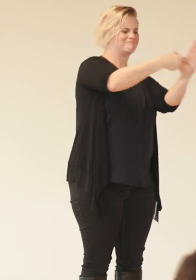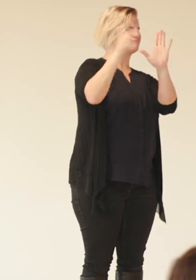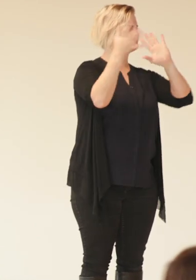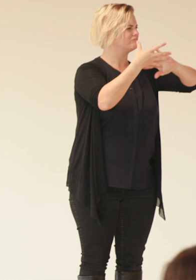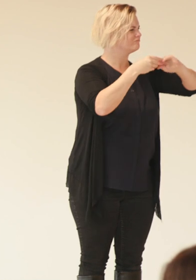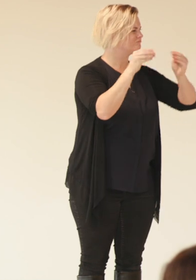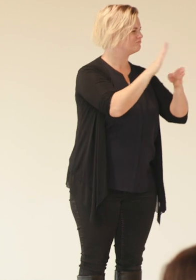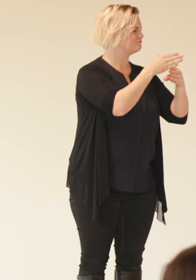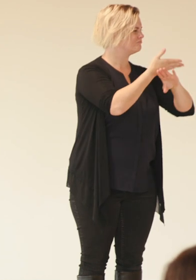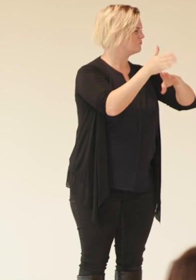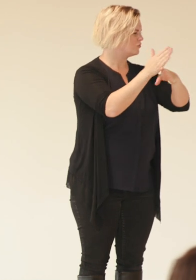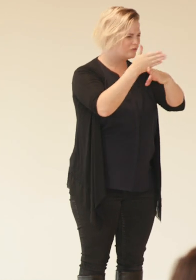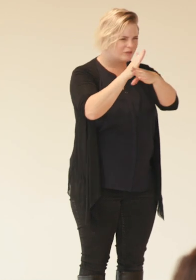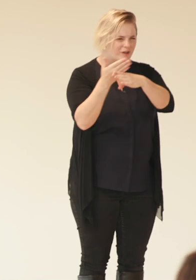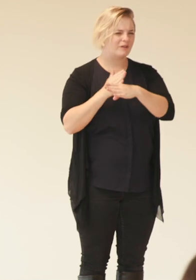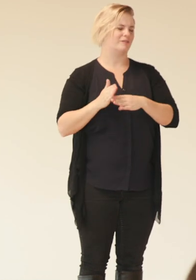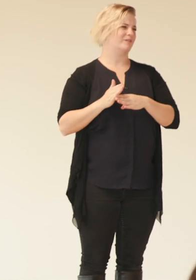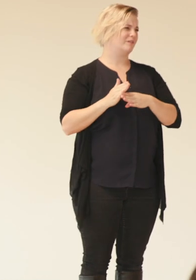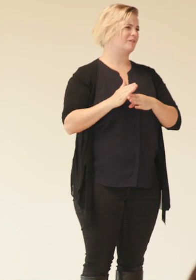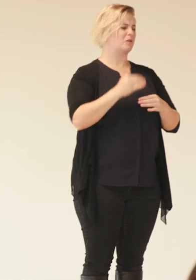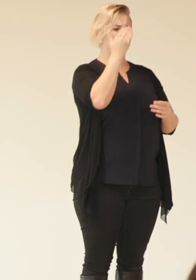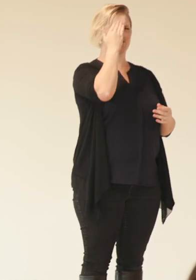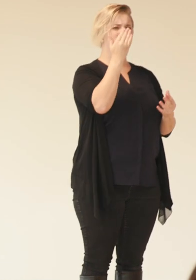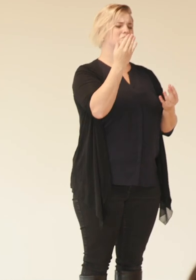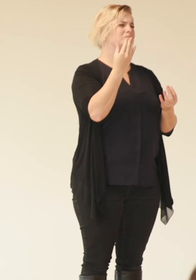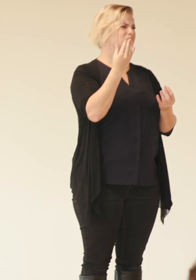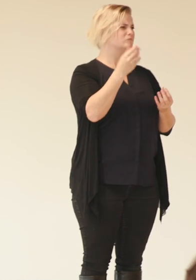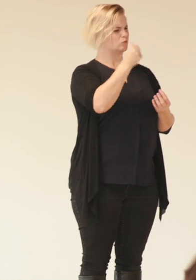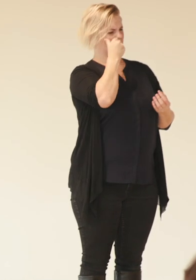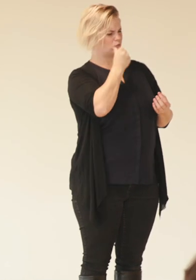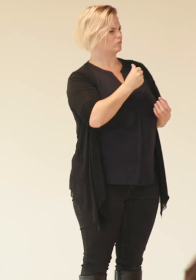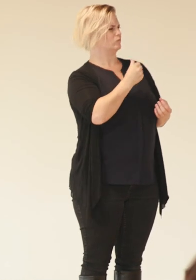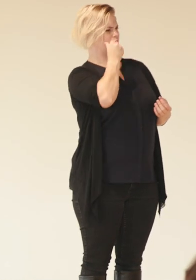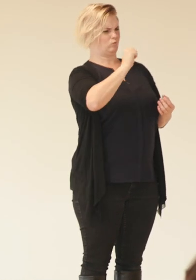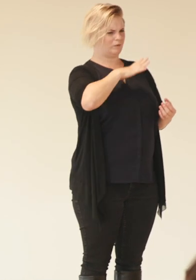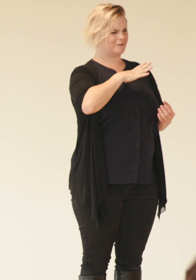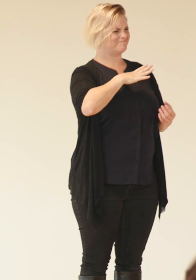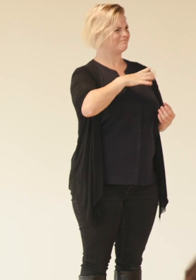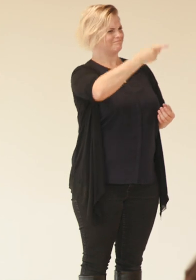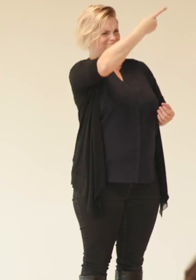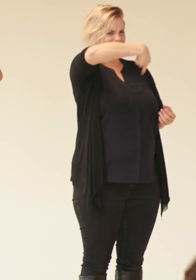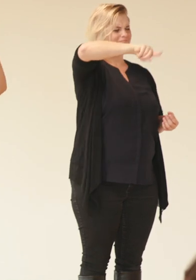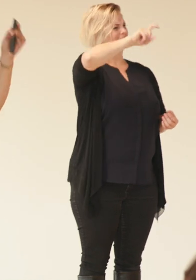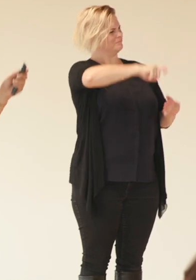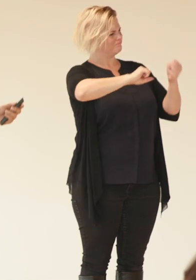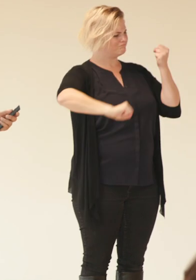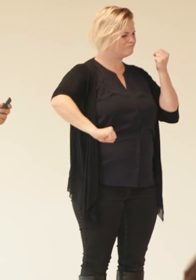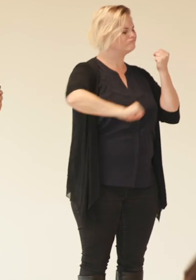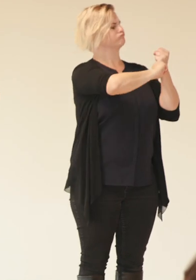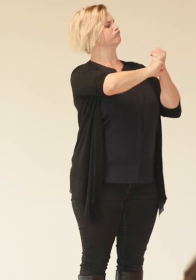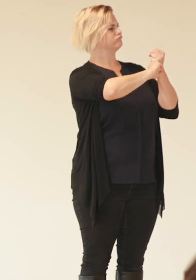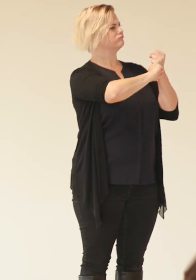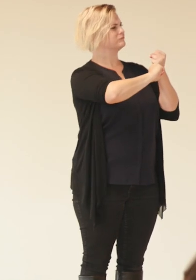they need so much support, especially girls. And so I had this dream